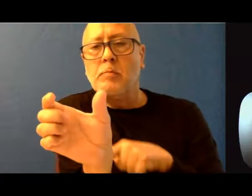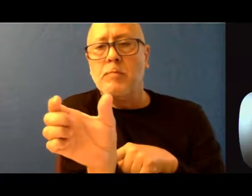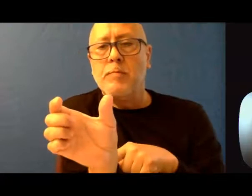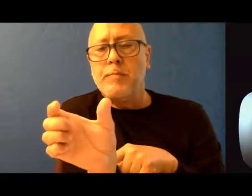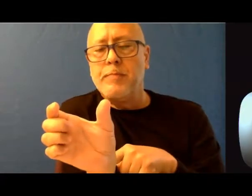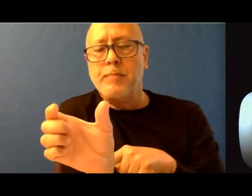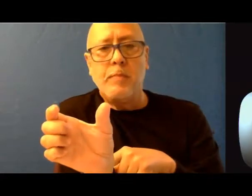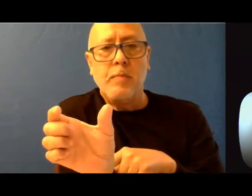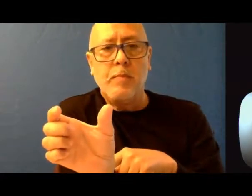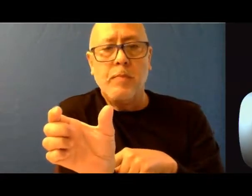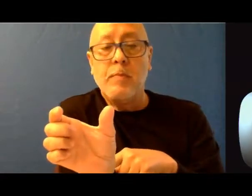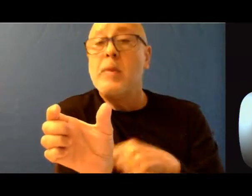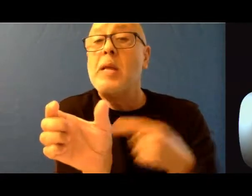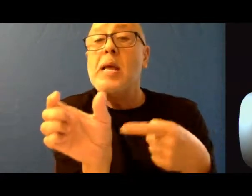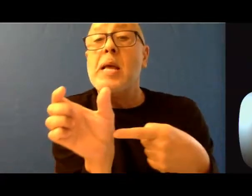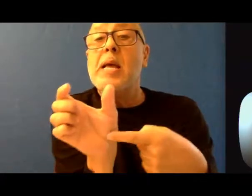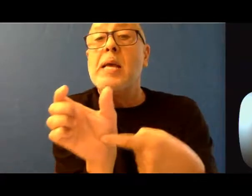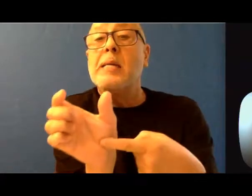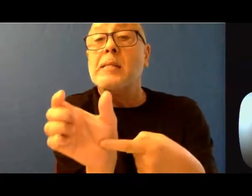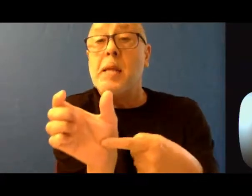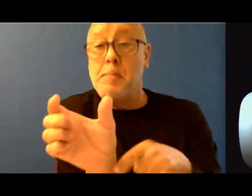So my examples